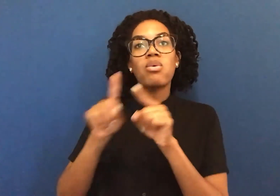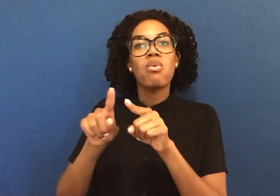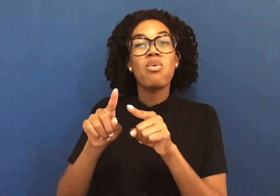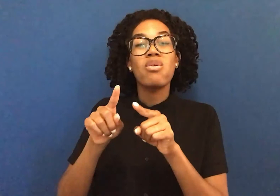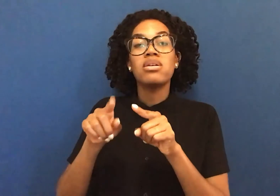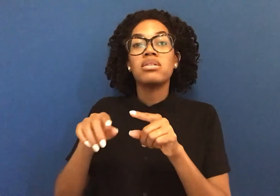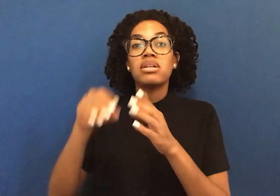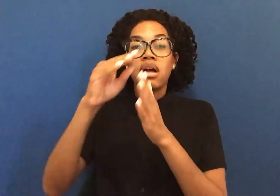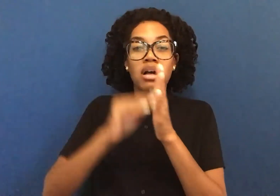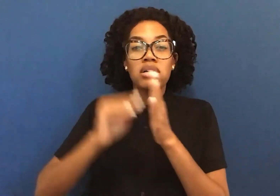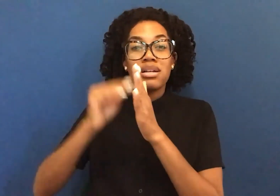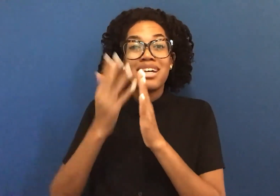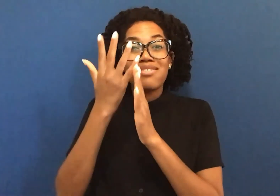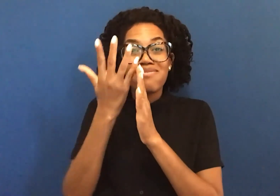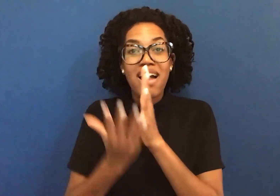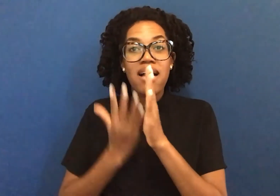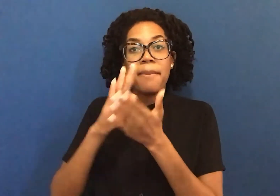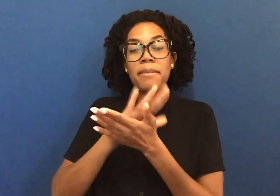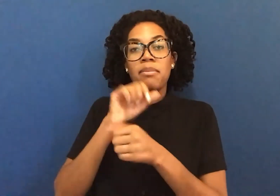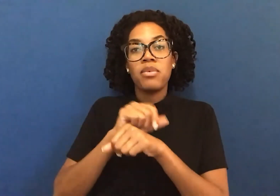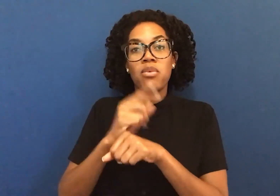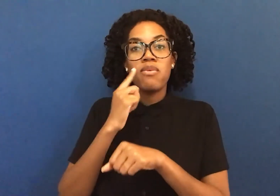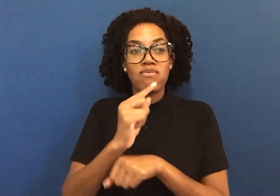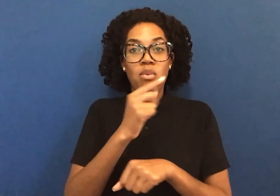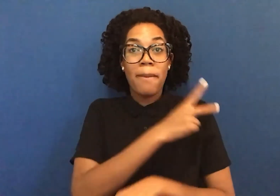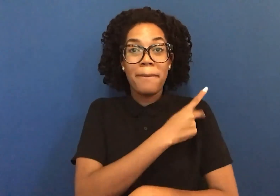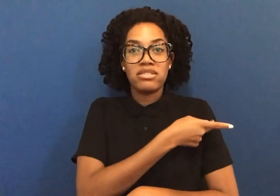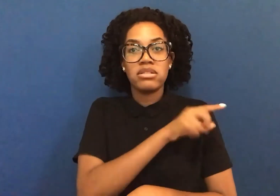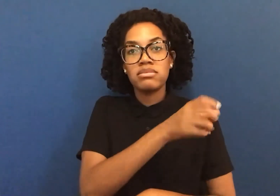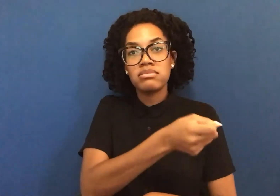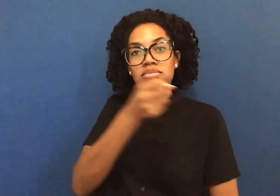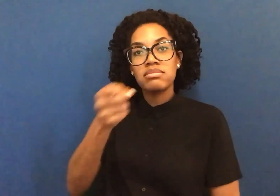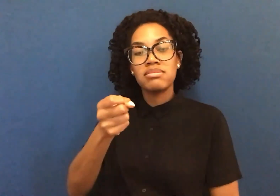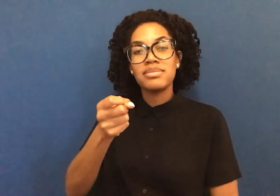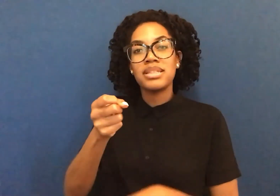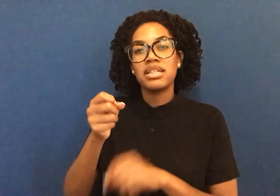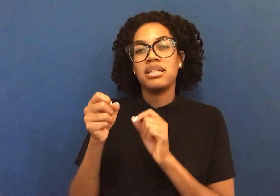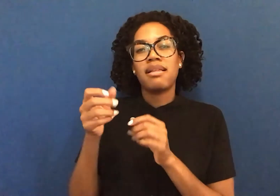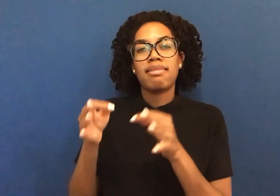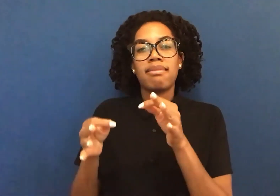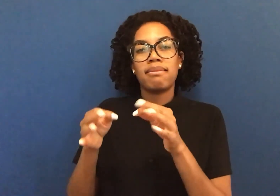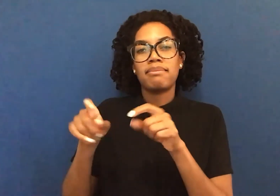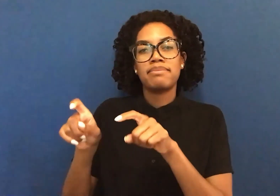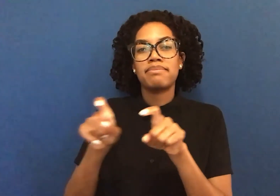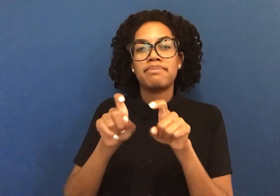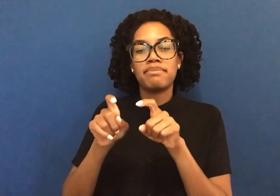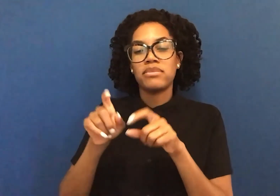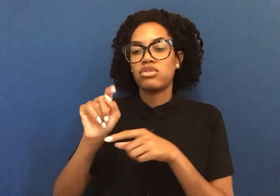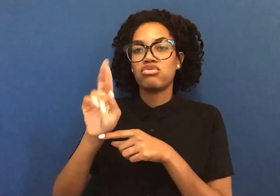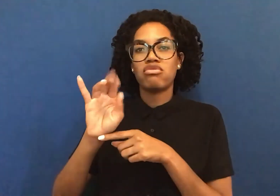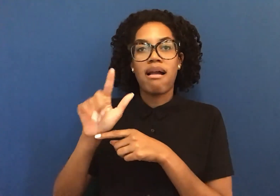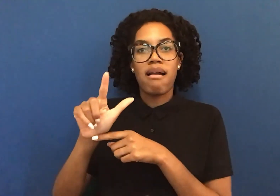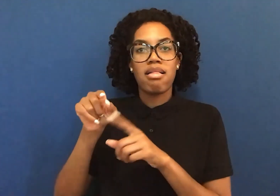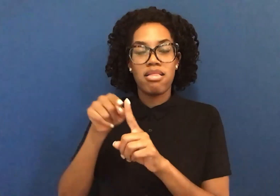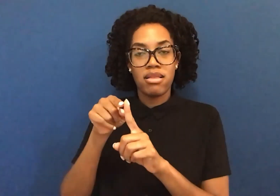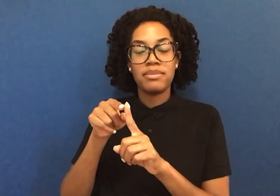per patient to enroll them in a clinical trial that was required to access TPOXX. The Centers for Disease Control simplified